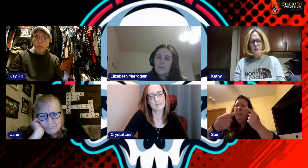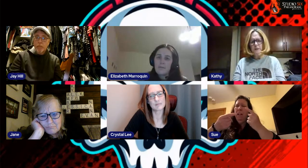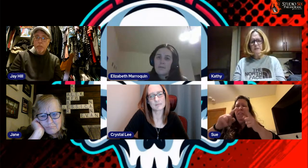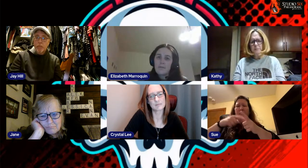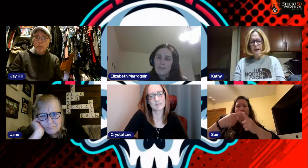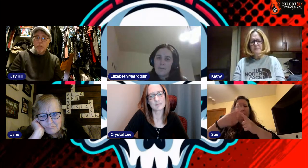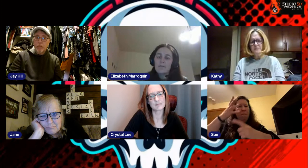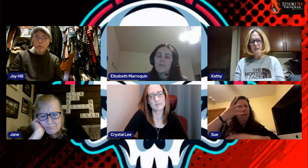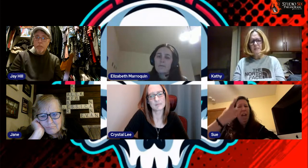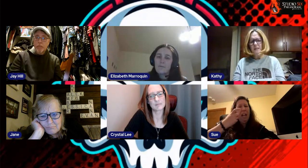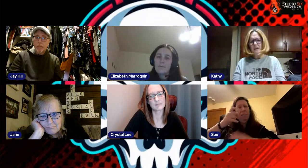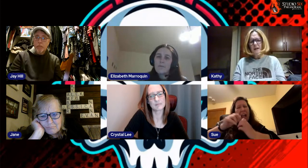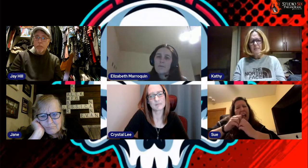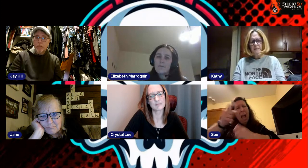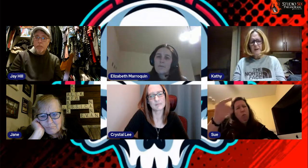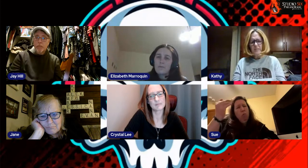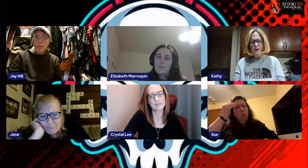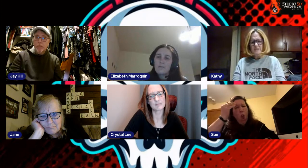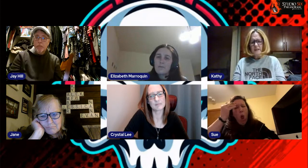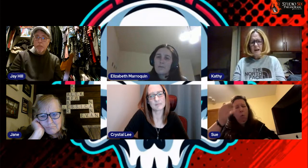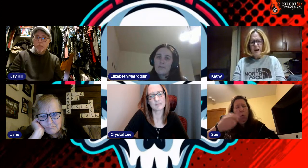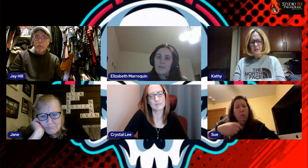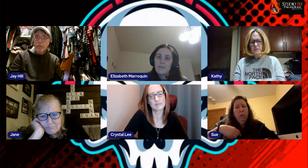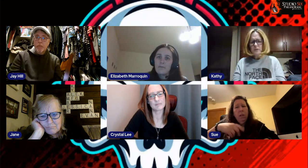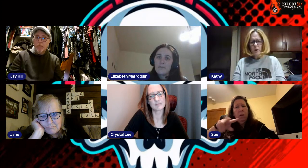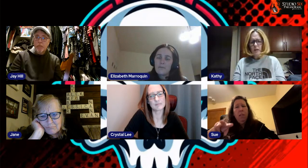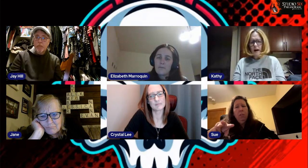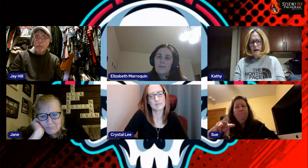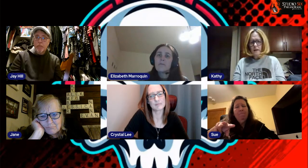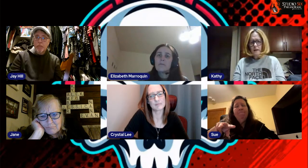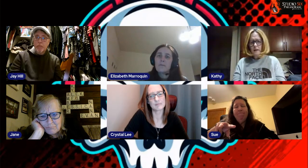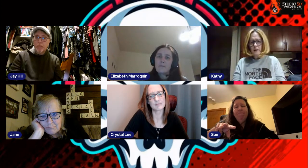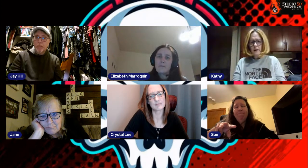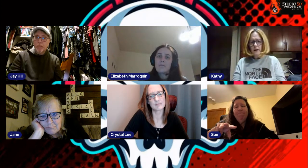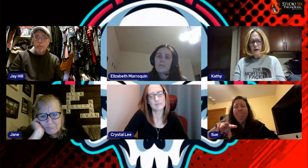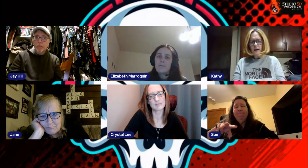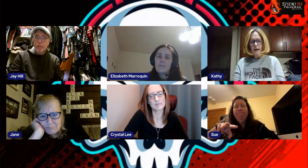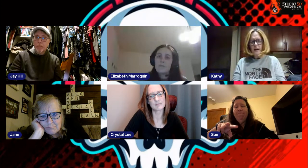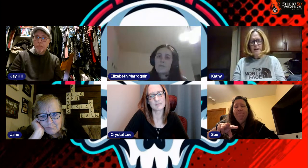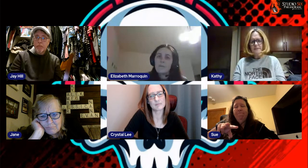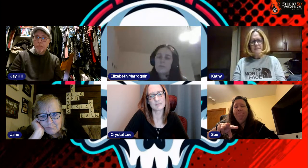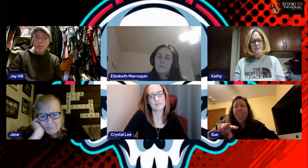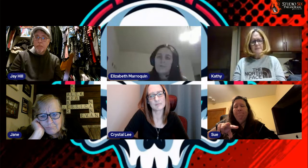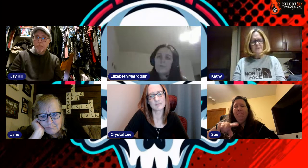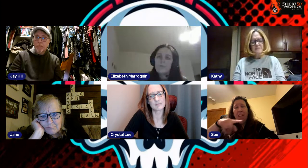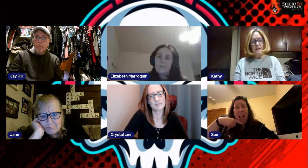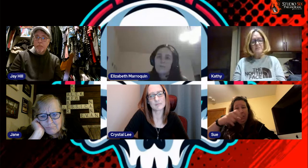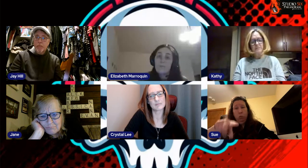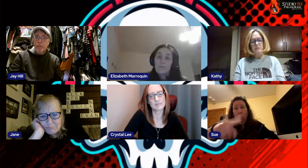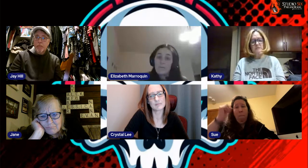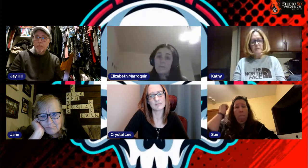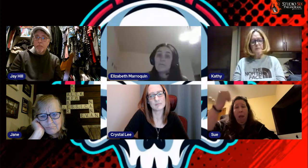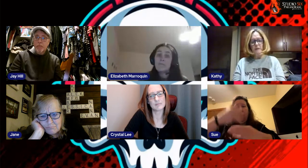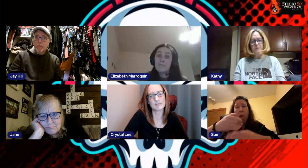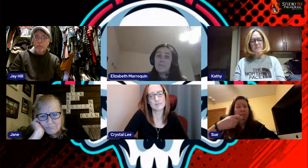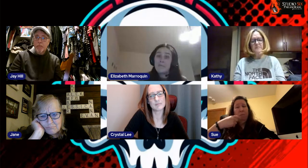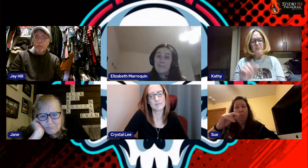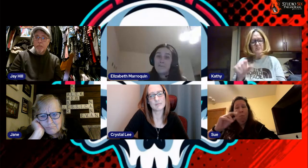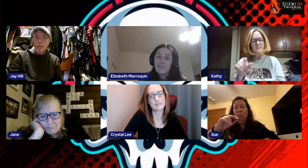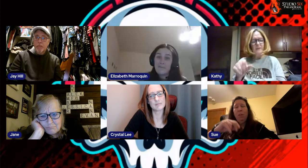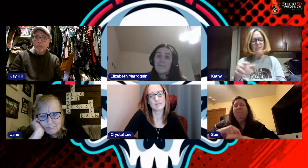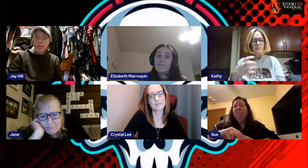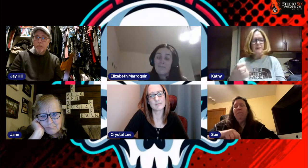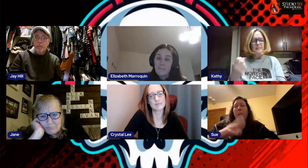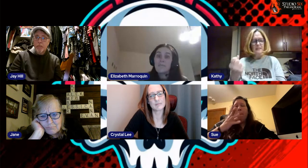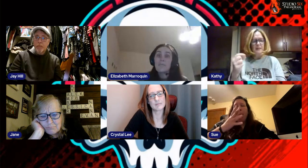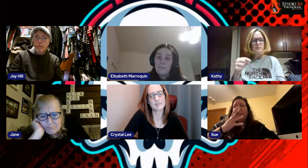is cramping. It's painful. And my father, how'd you know that? And because I just knew something that